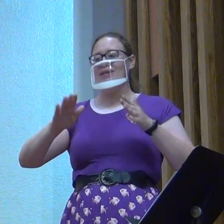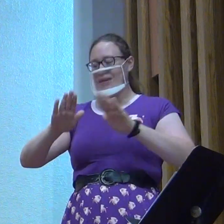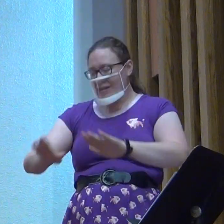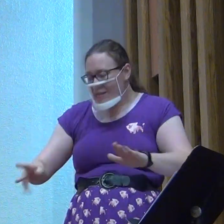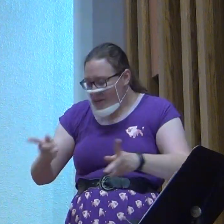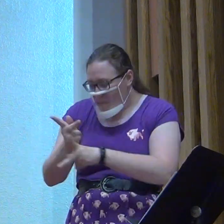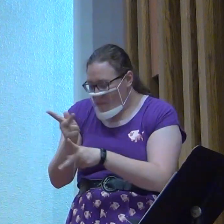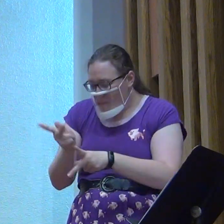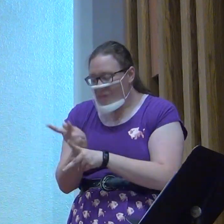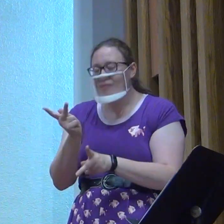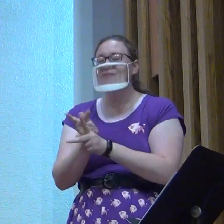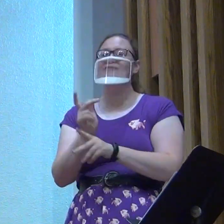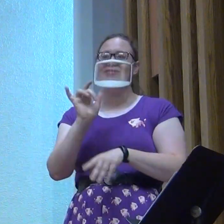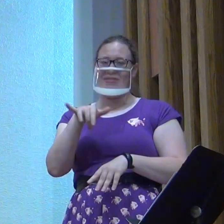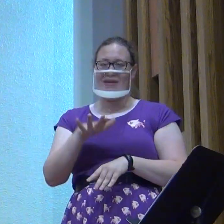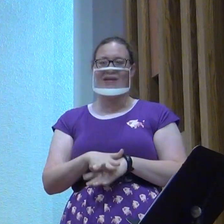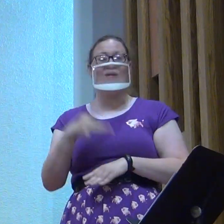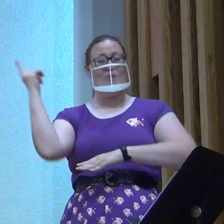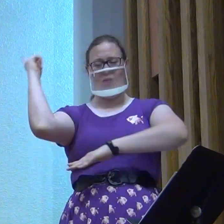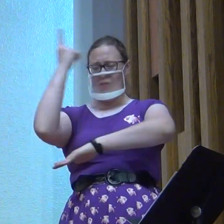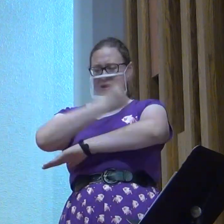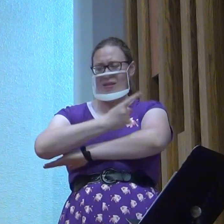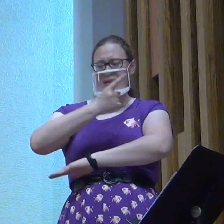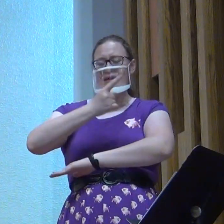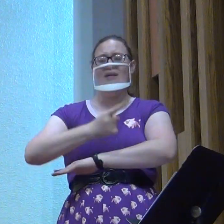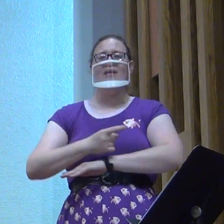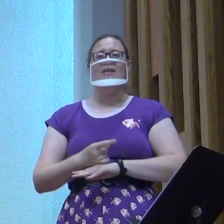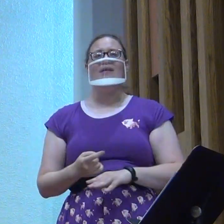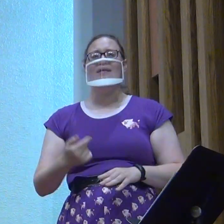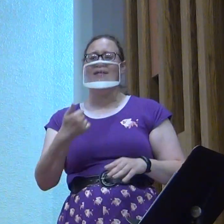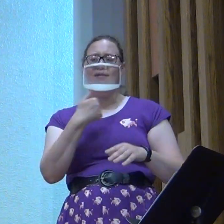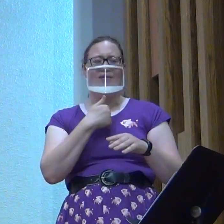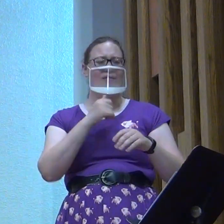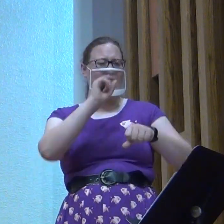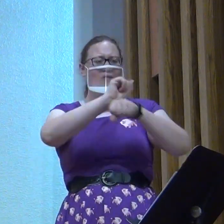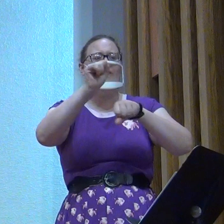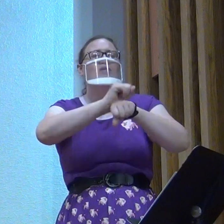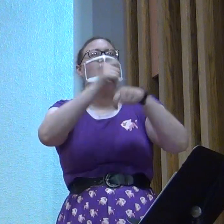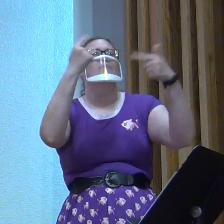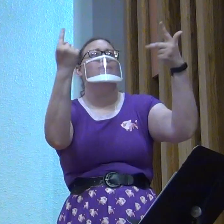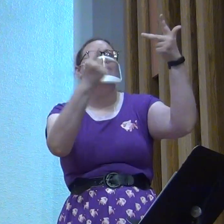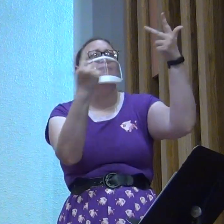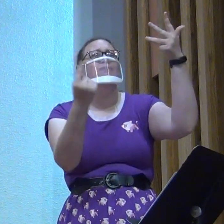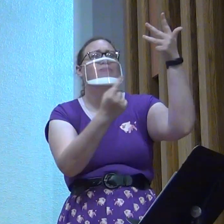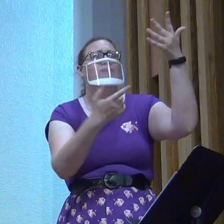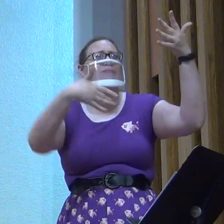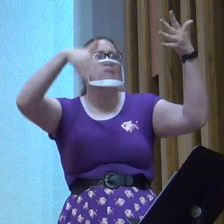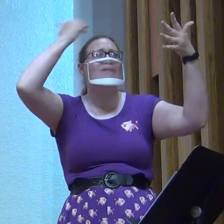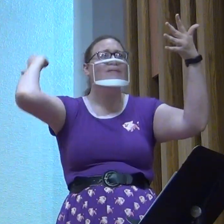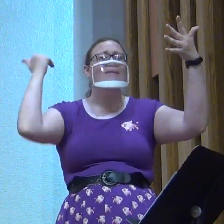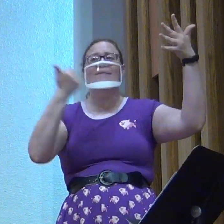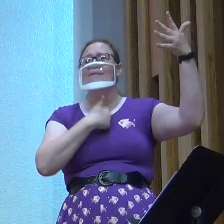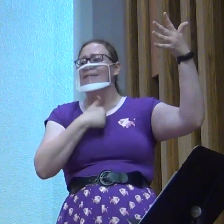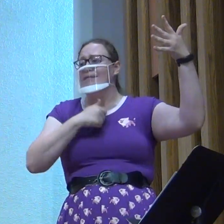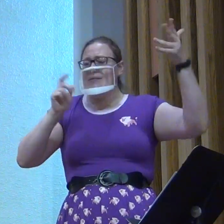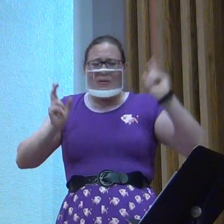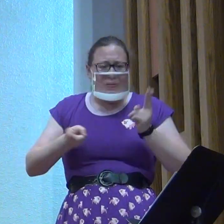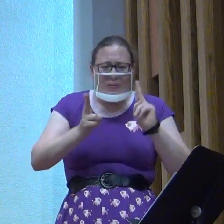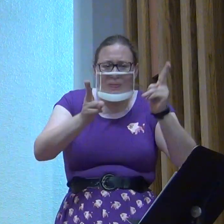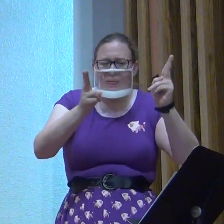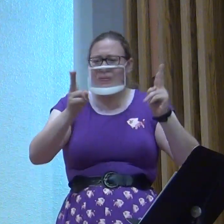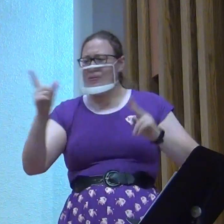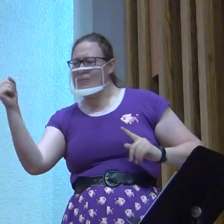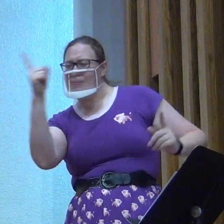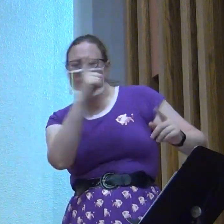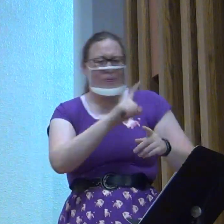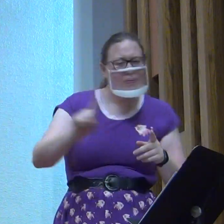child care. One day, the work had piled up, and I was frantically